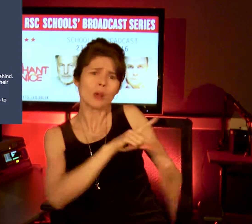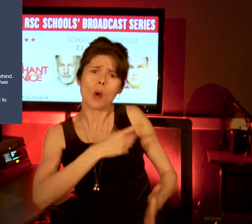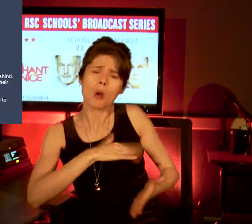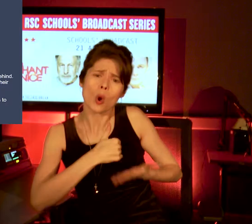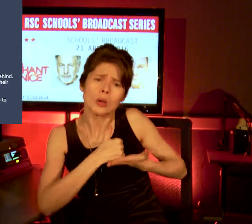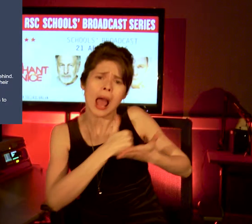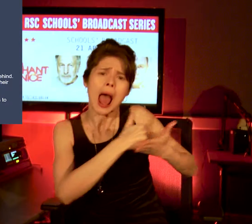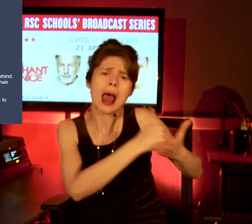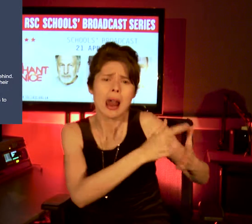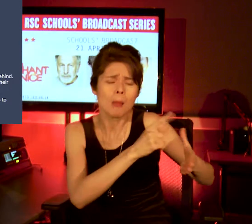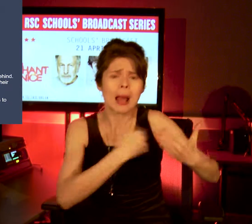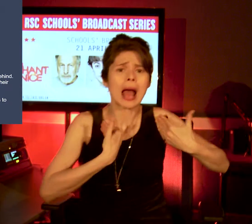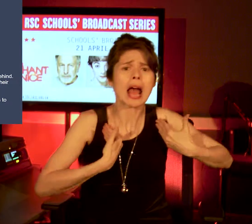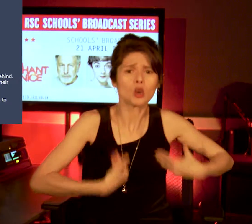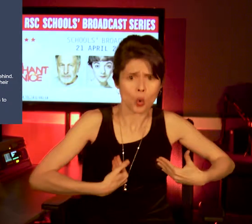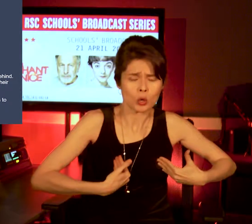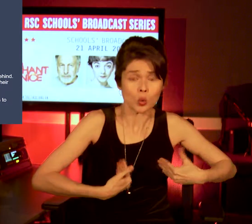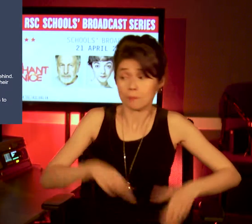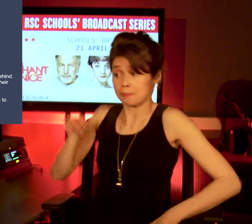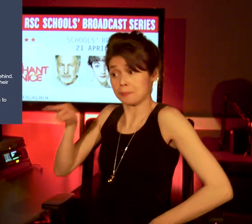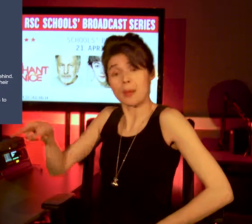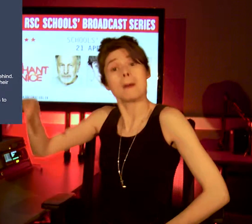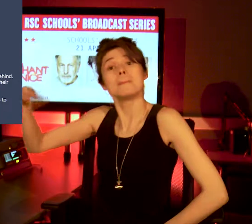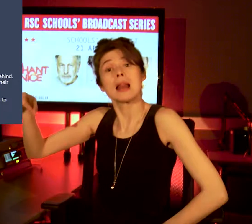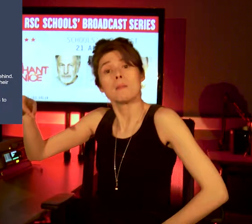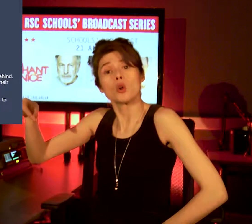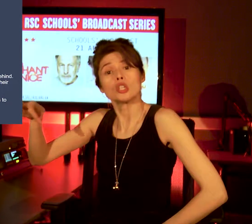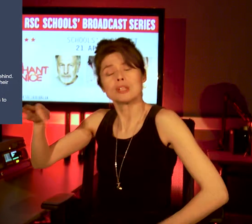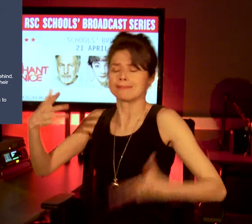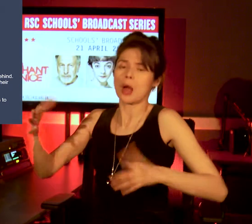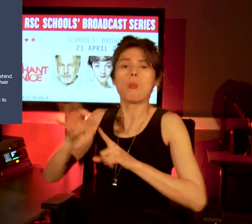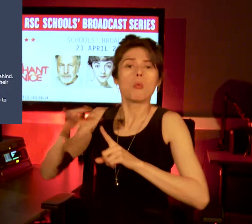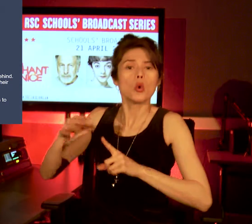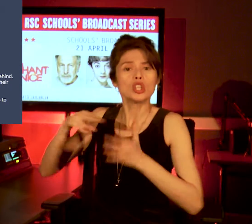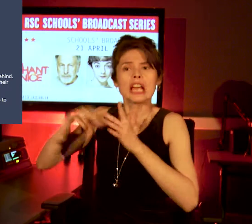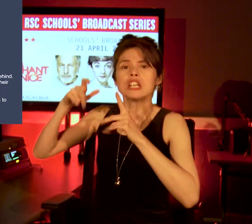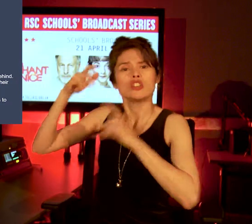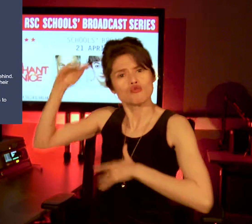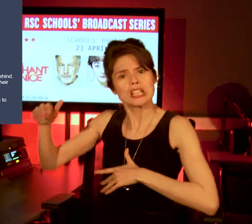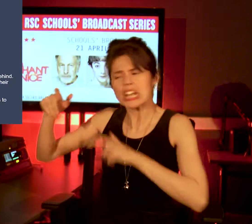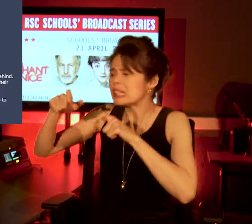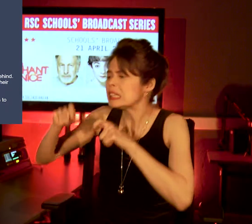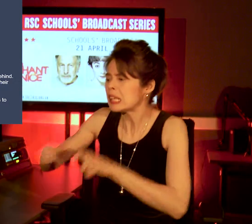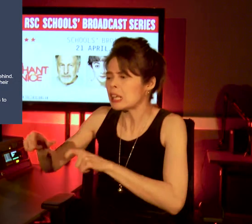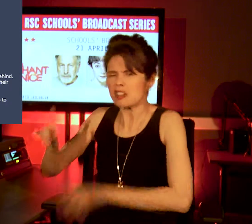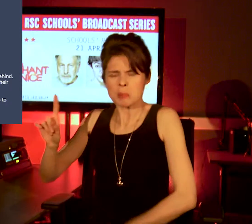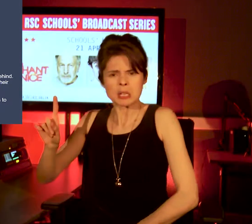Bassanio returns to Venice to help Antonio, leaving Portia and Nerissa